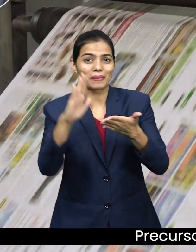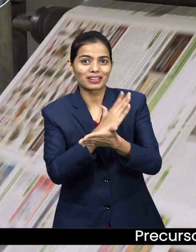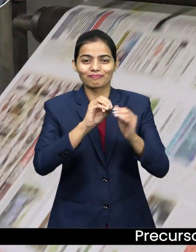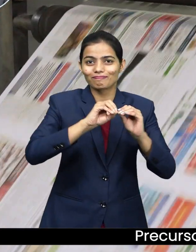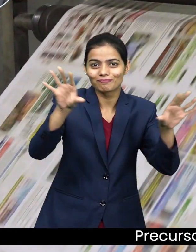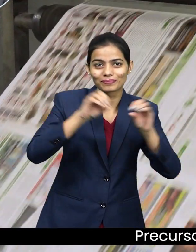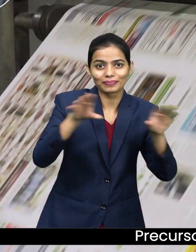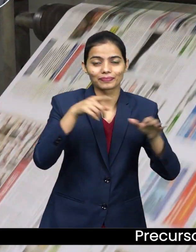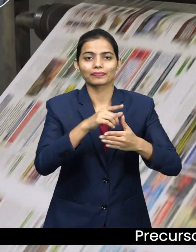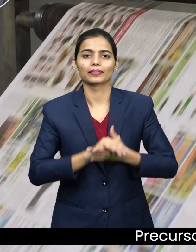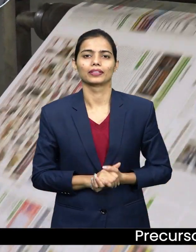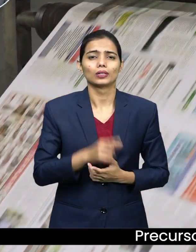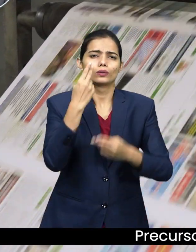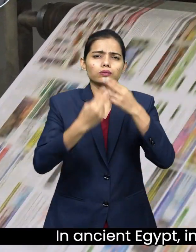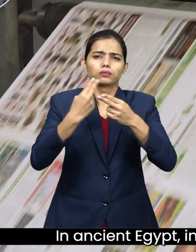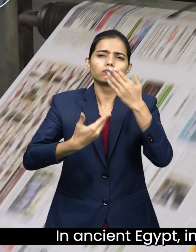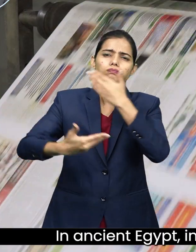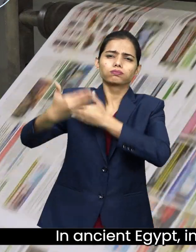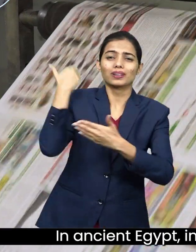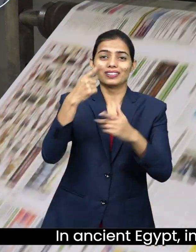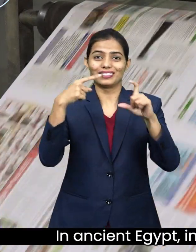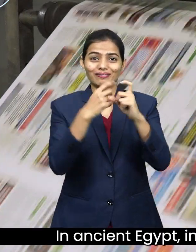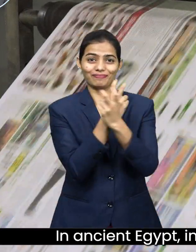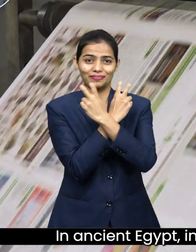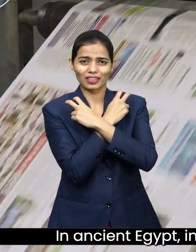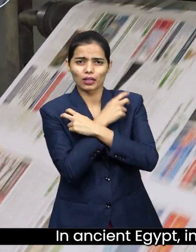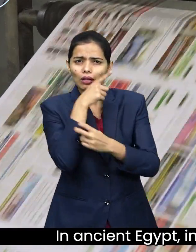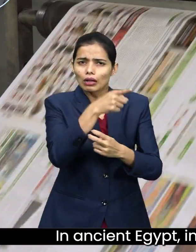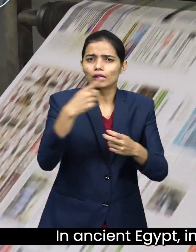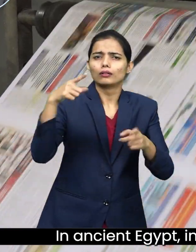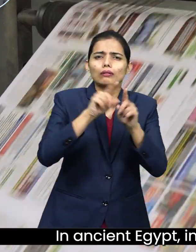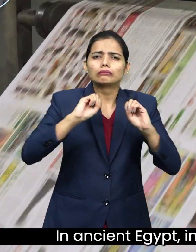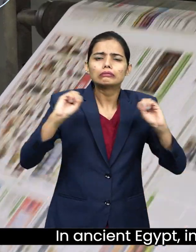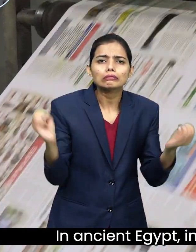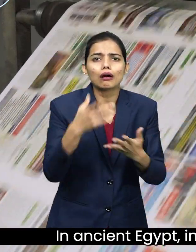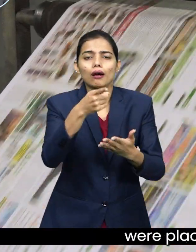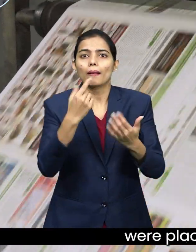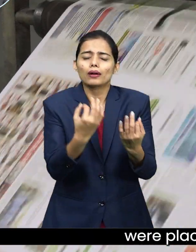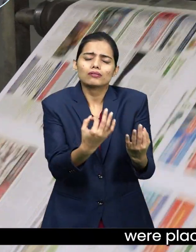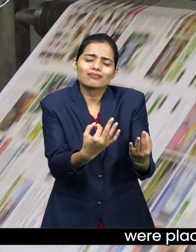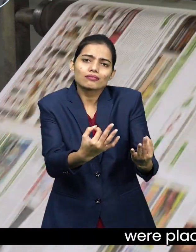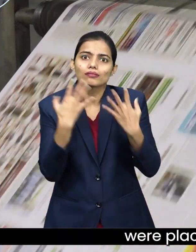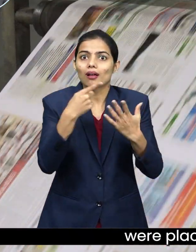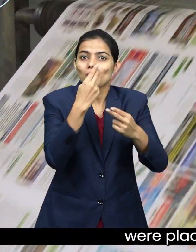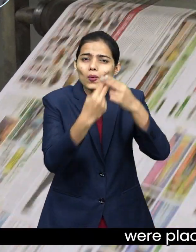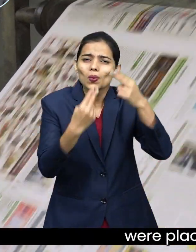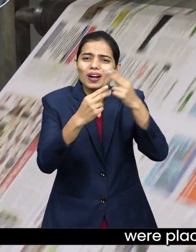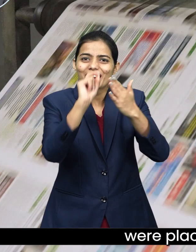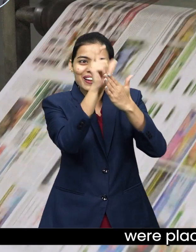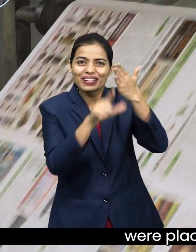Precursor of newspapers. In ancient Egypt, inscriptions with royal decrees were placed in